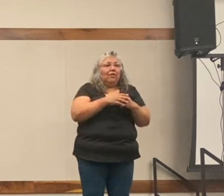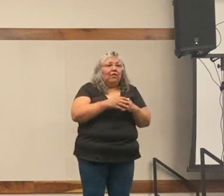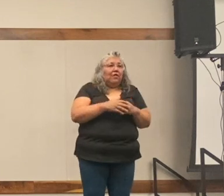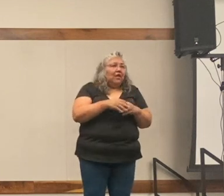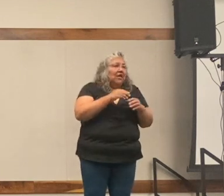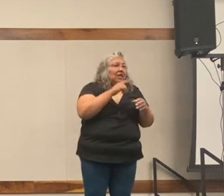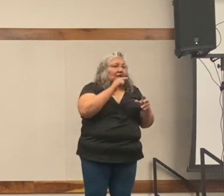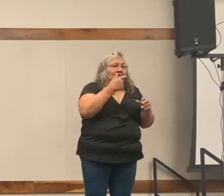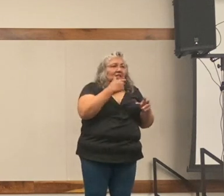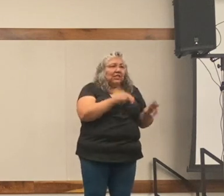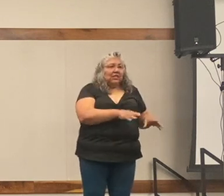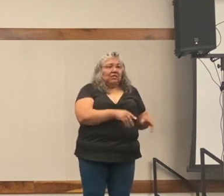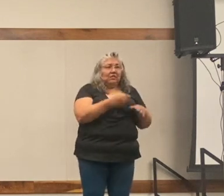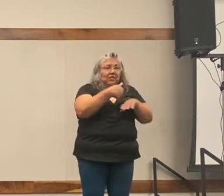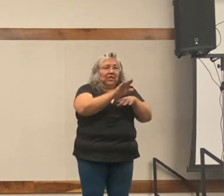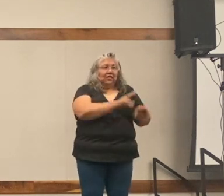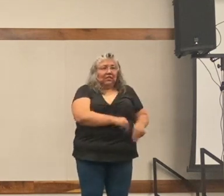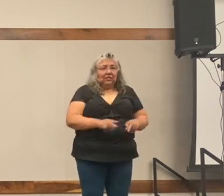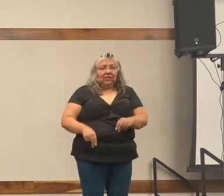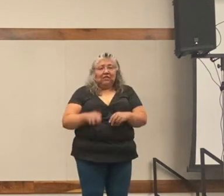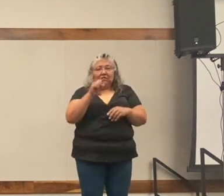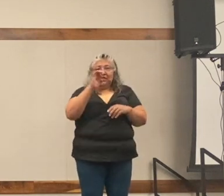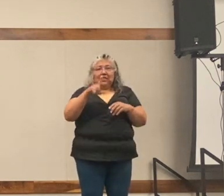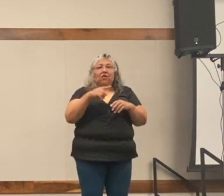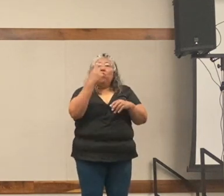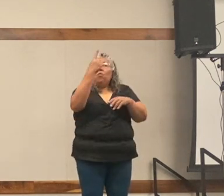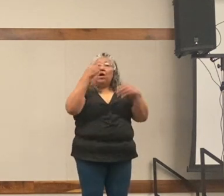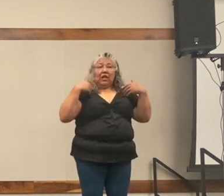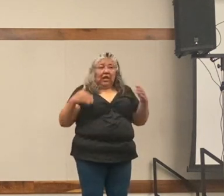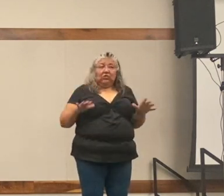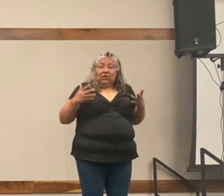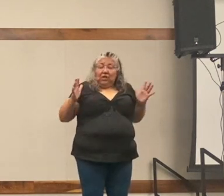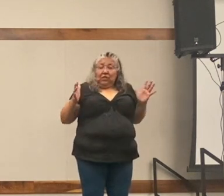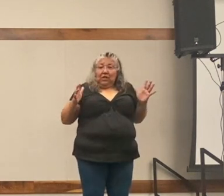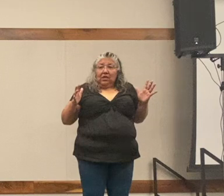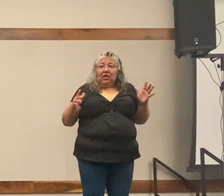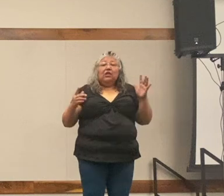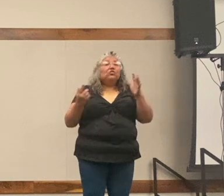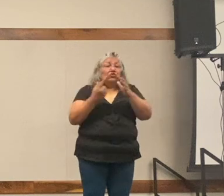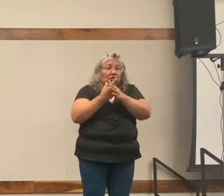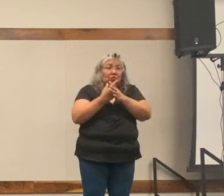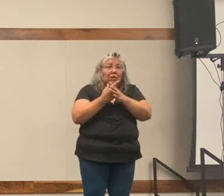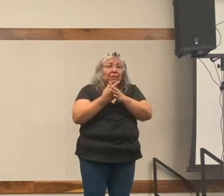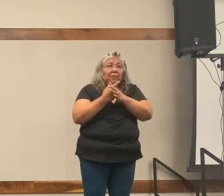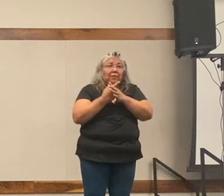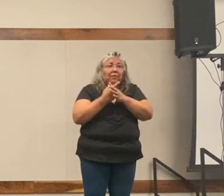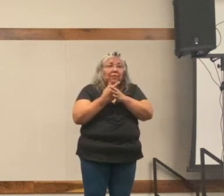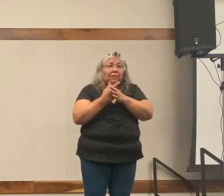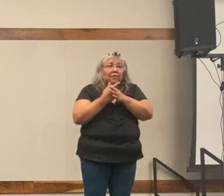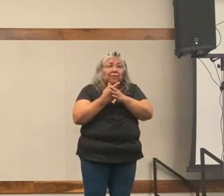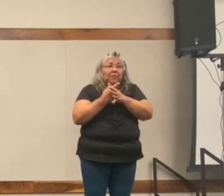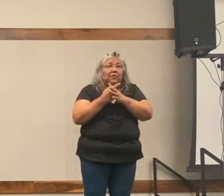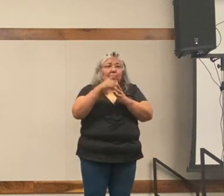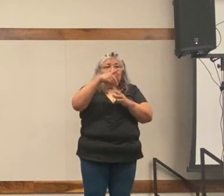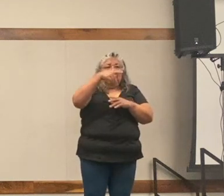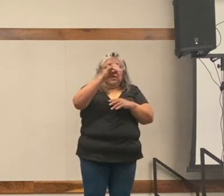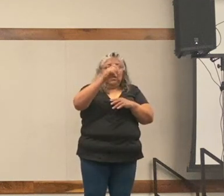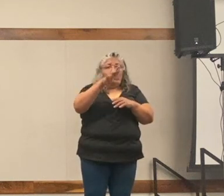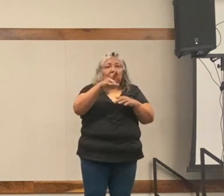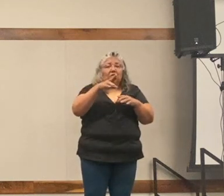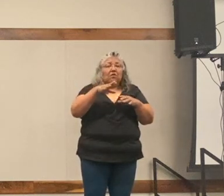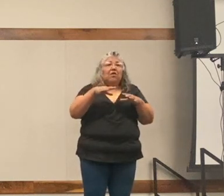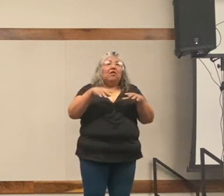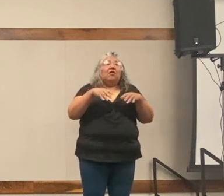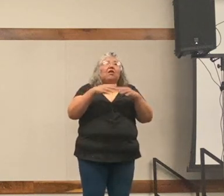angels. He sent one angel. One angel is enough. And he shows up to Peter's heavily